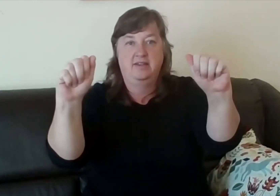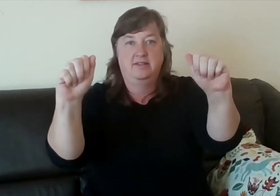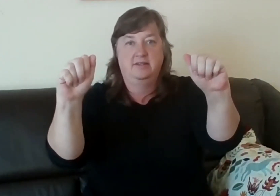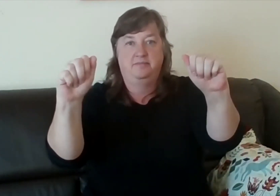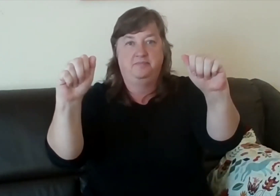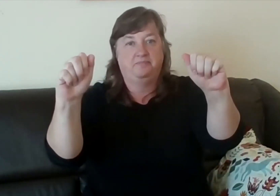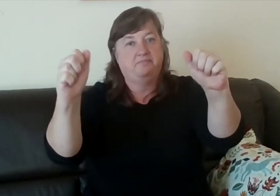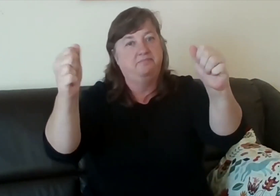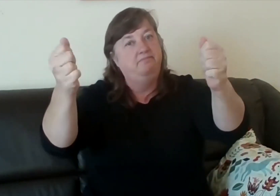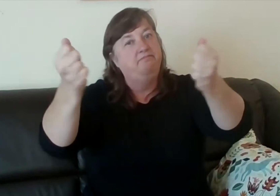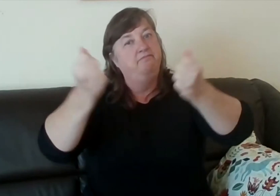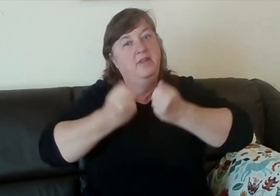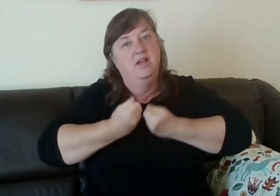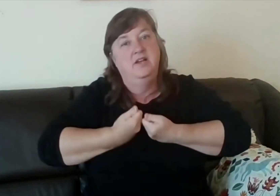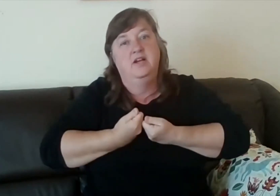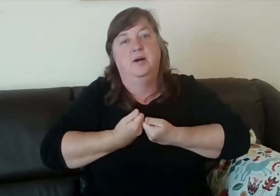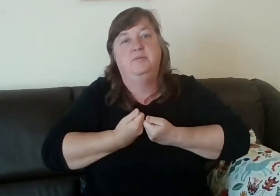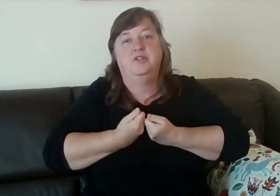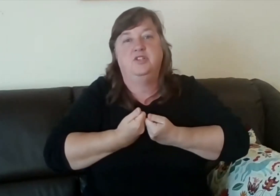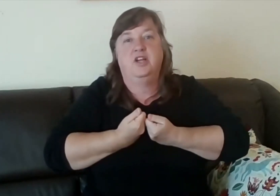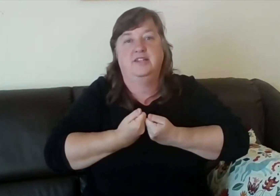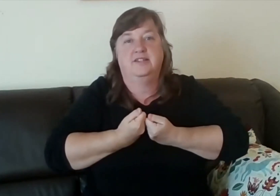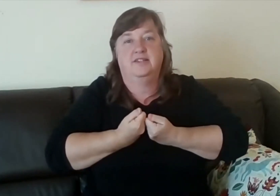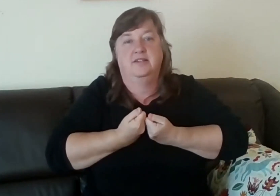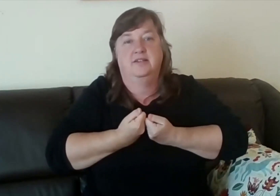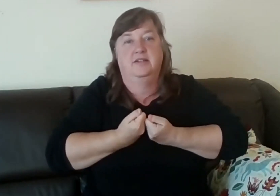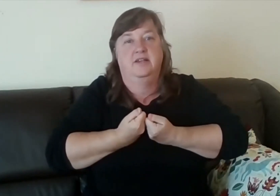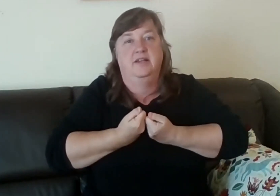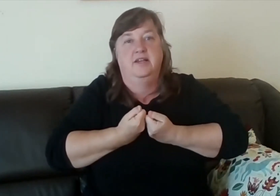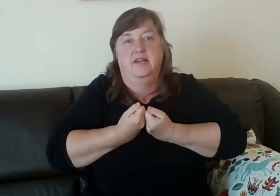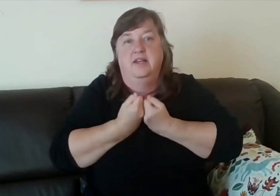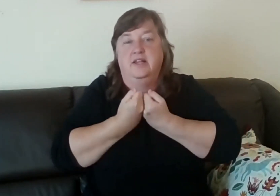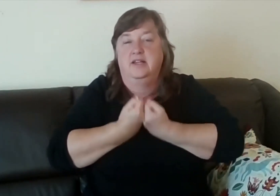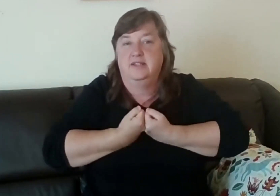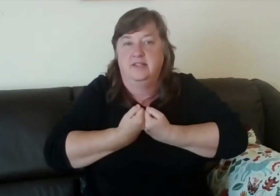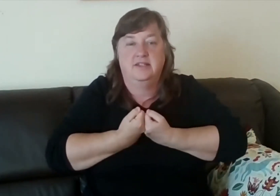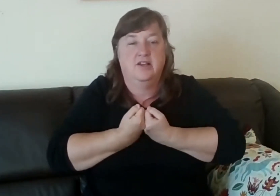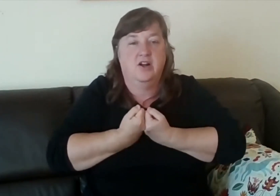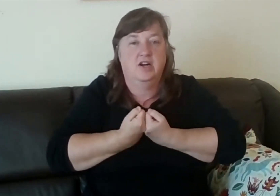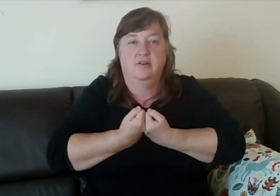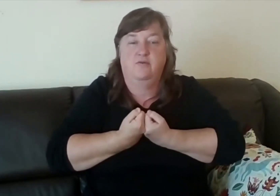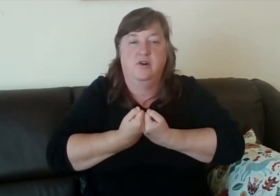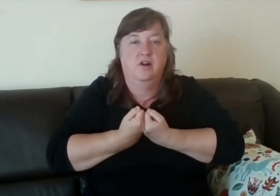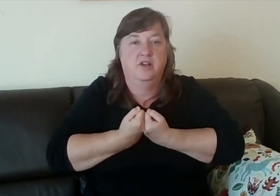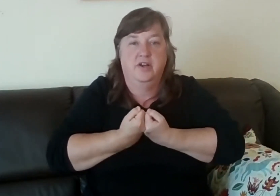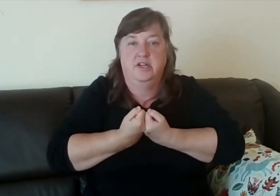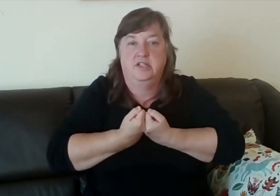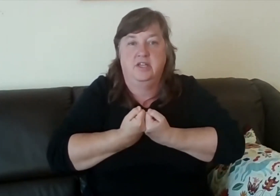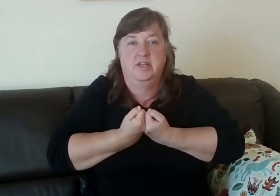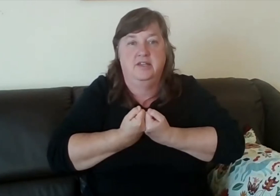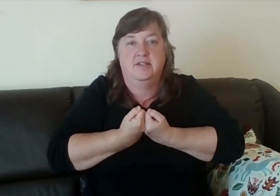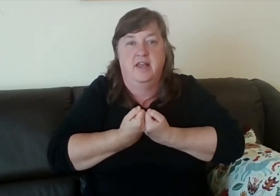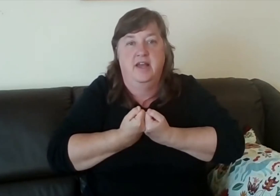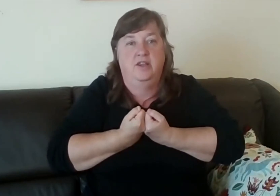hands, up to your chest, because this is the heart of where all your energy is, and you